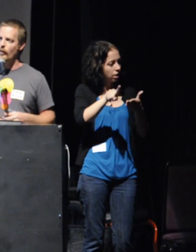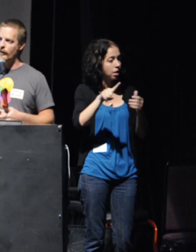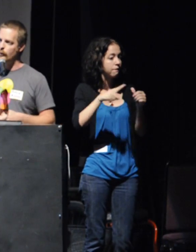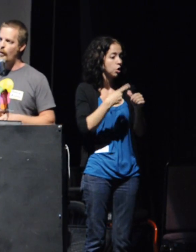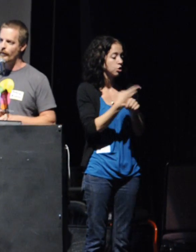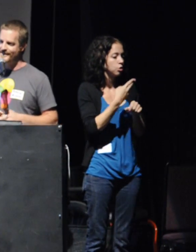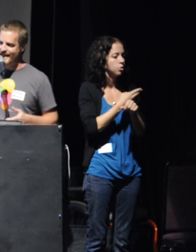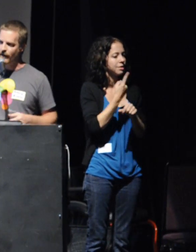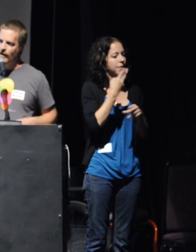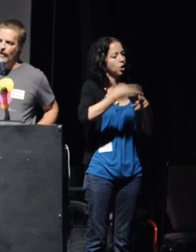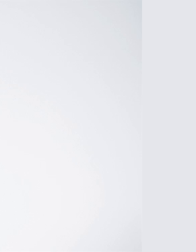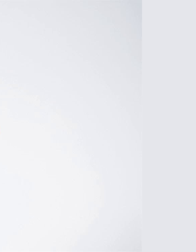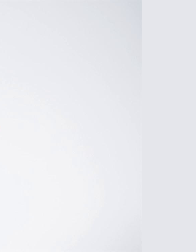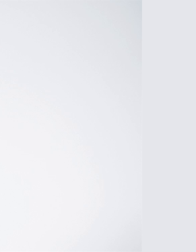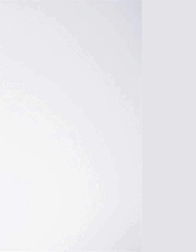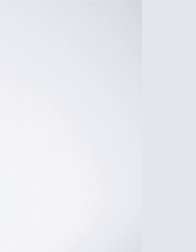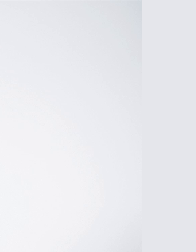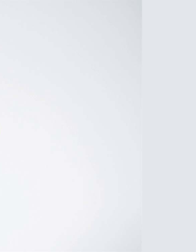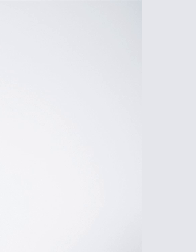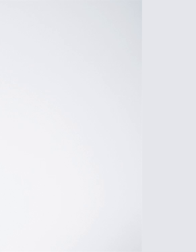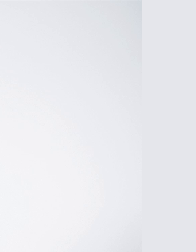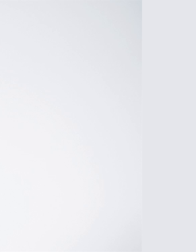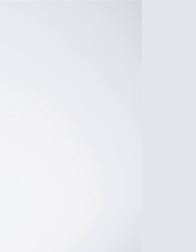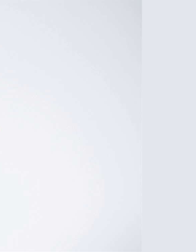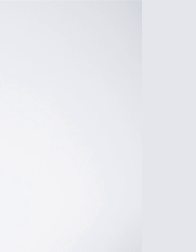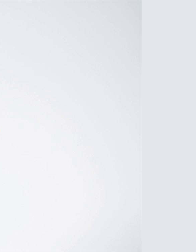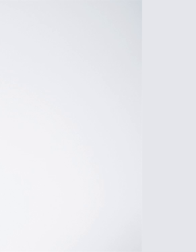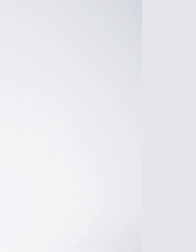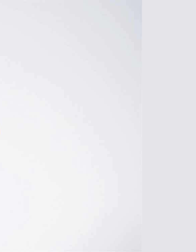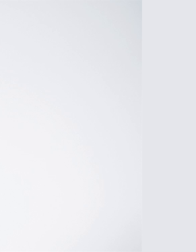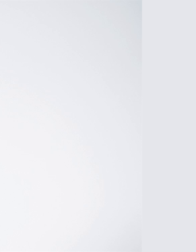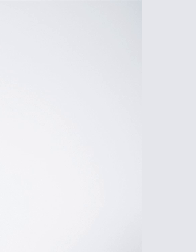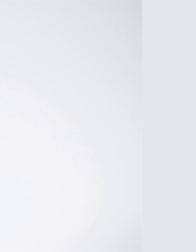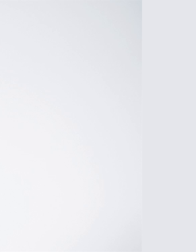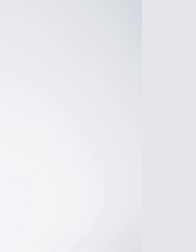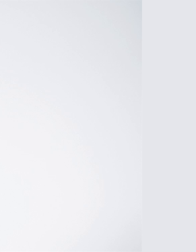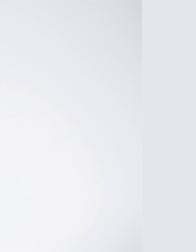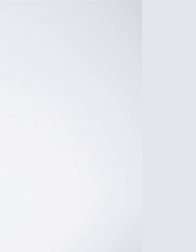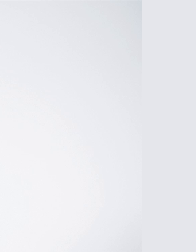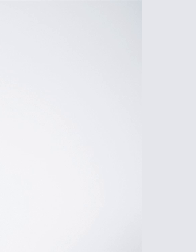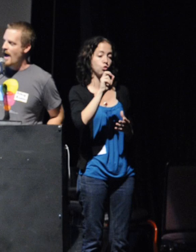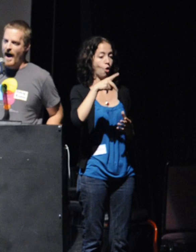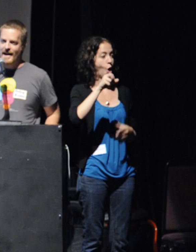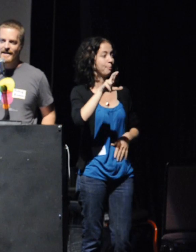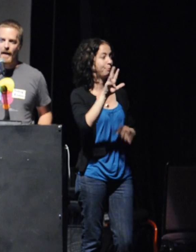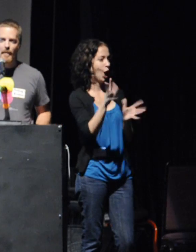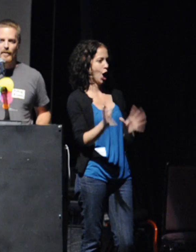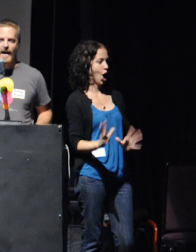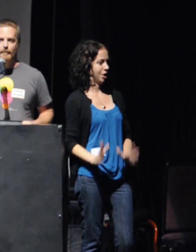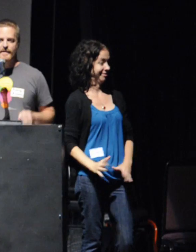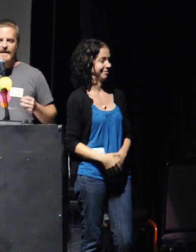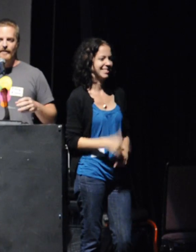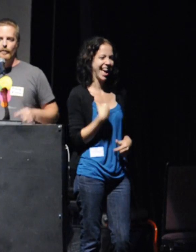use is a tool called DIG, okay? And DIG stands for Domain Information Groper, all right? I didn't come